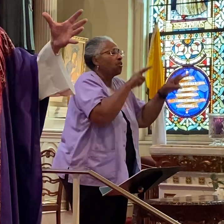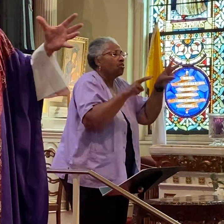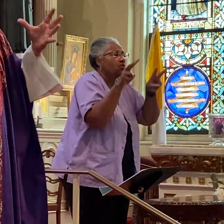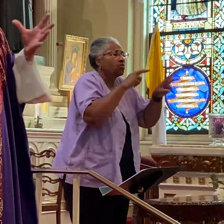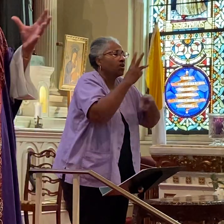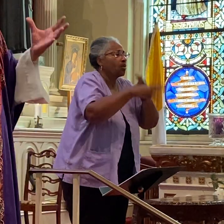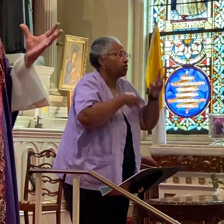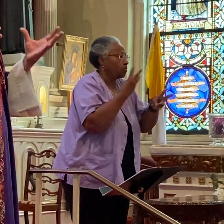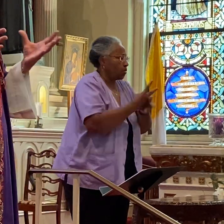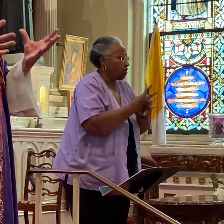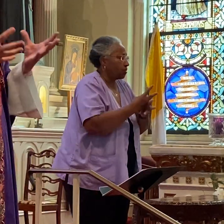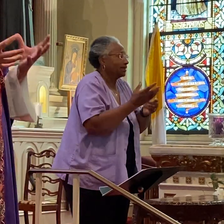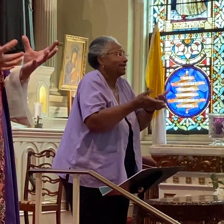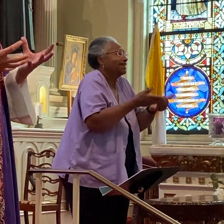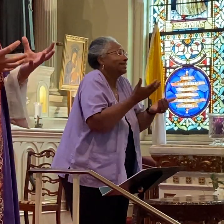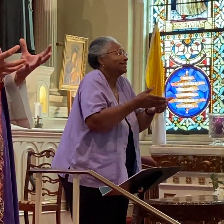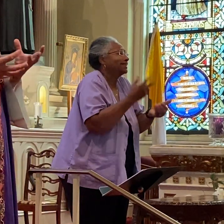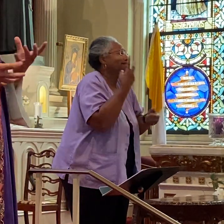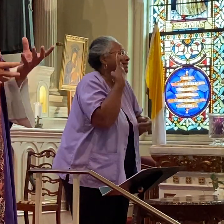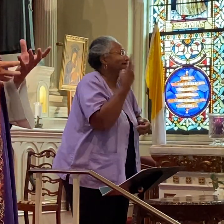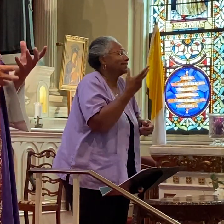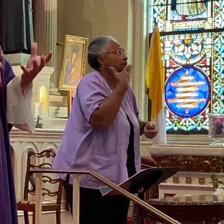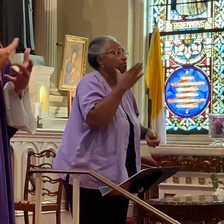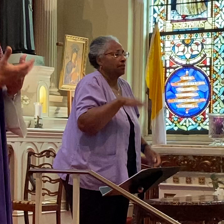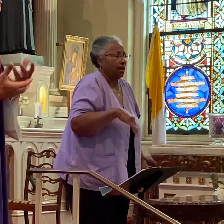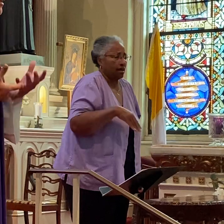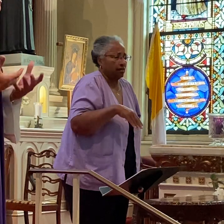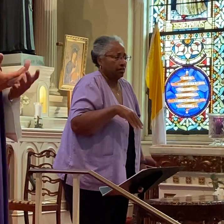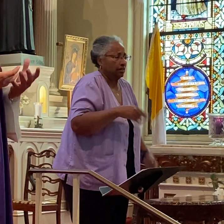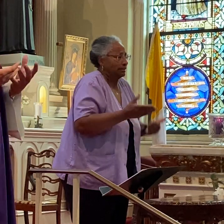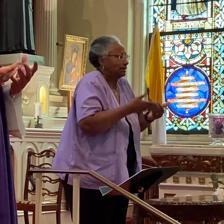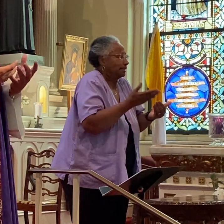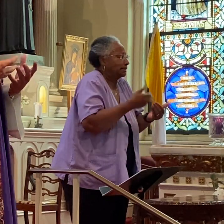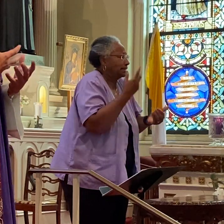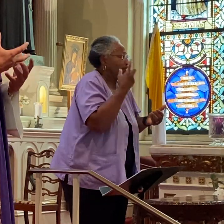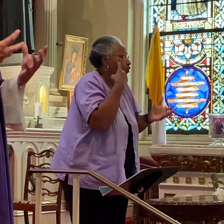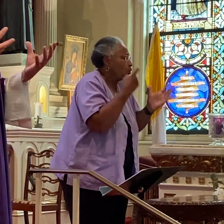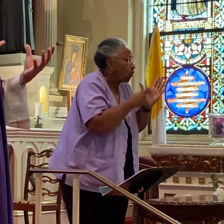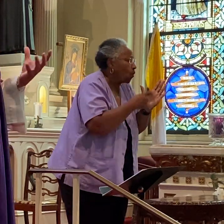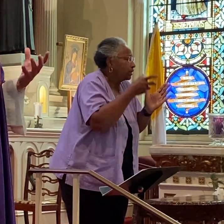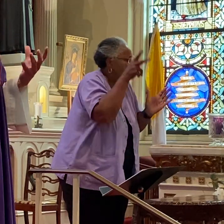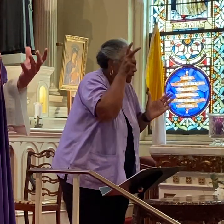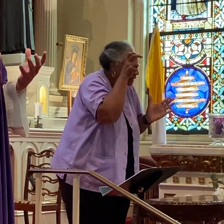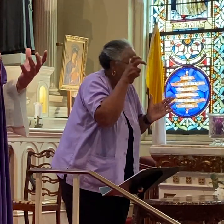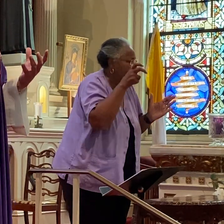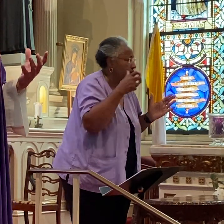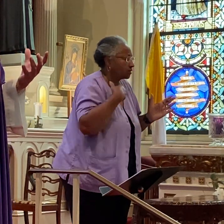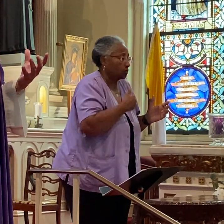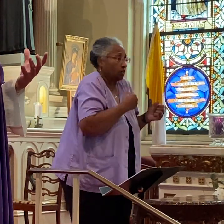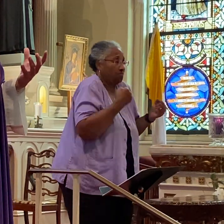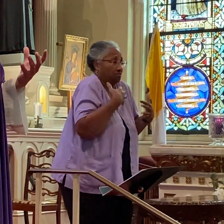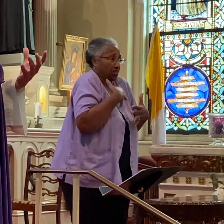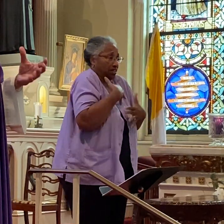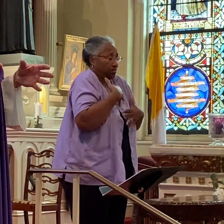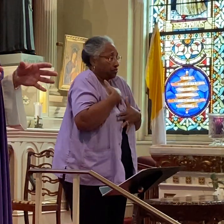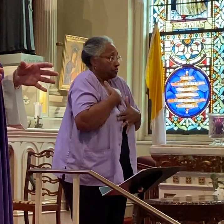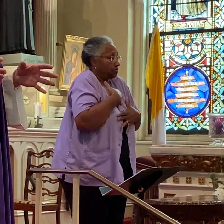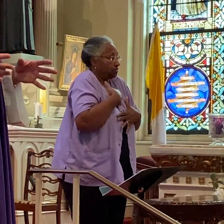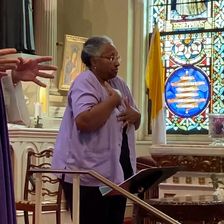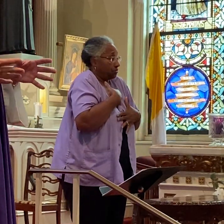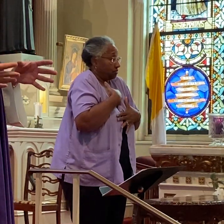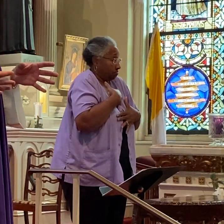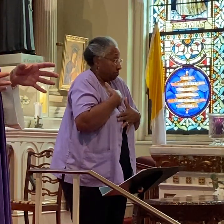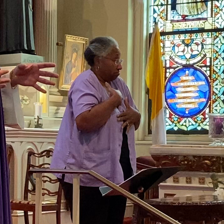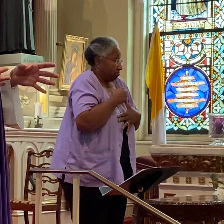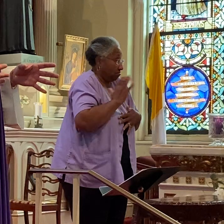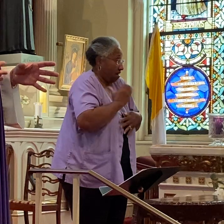evil everywhere. We see it. We live in it. We fear and we experience that. But